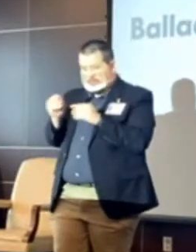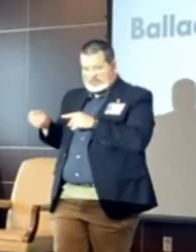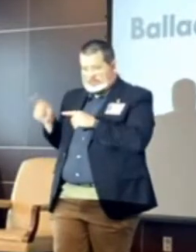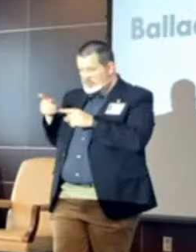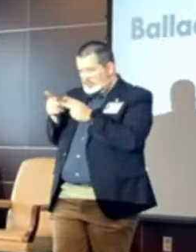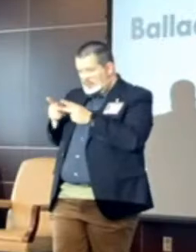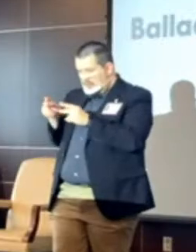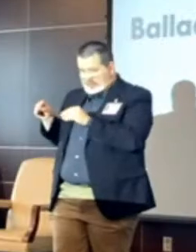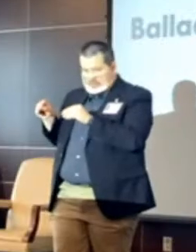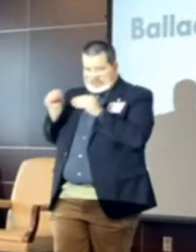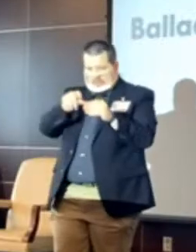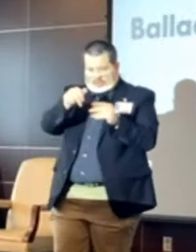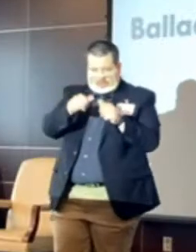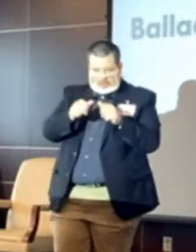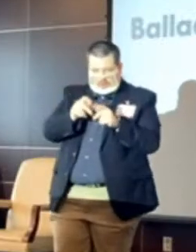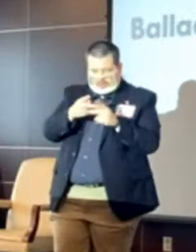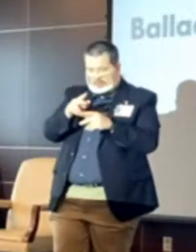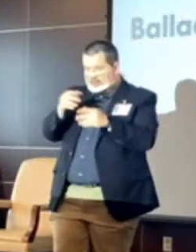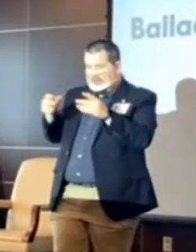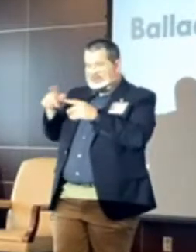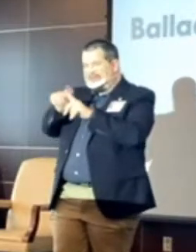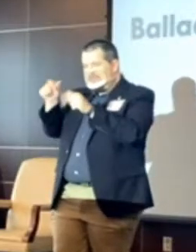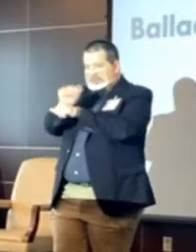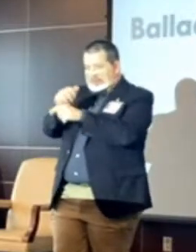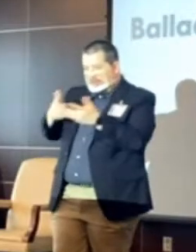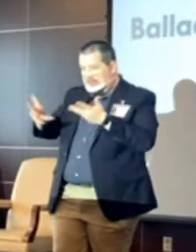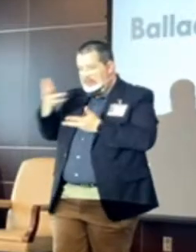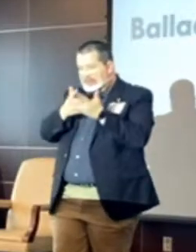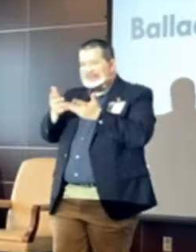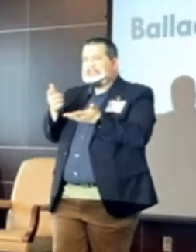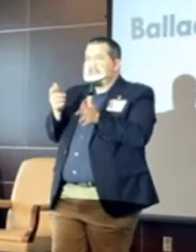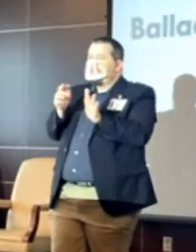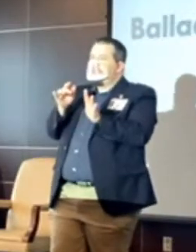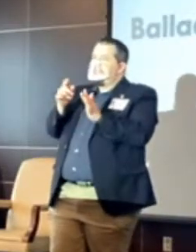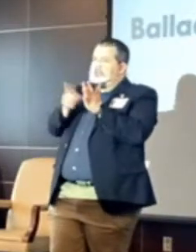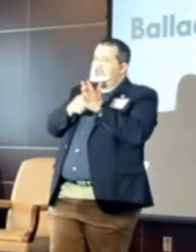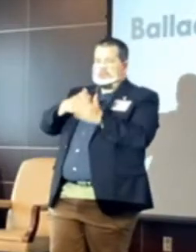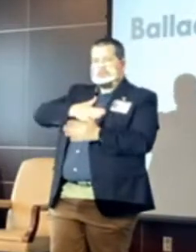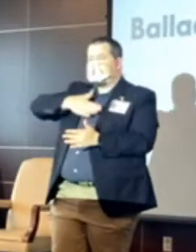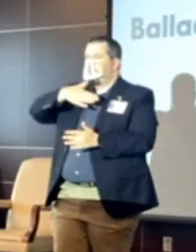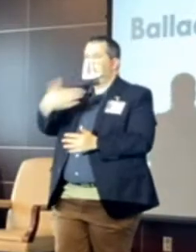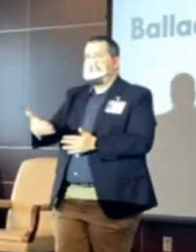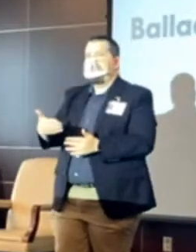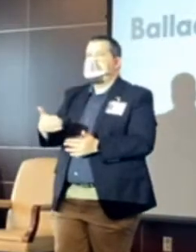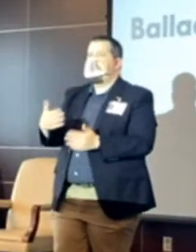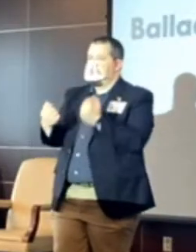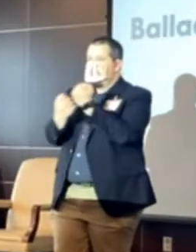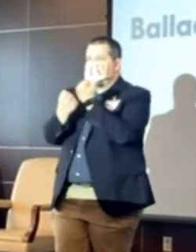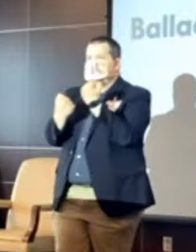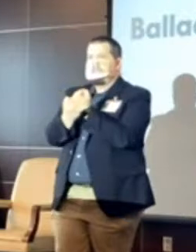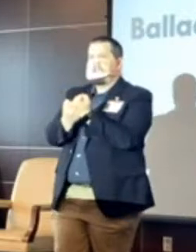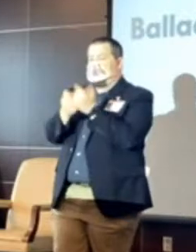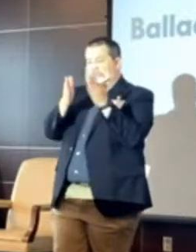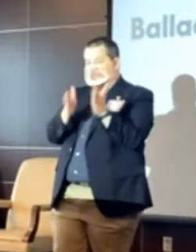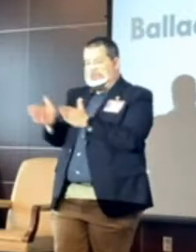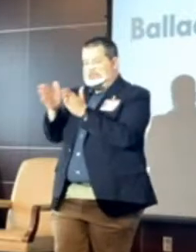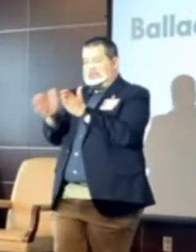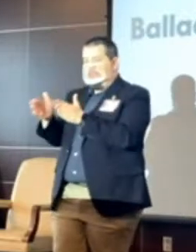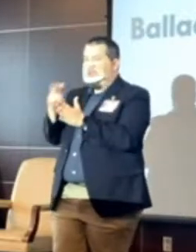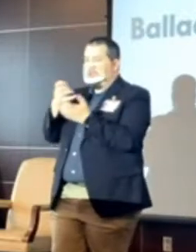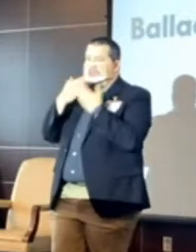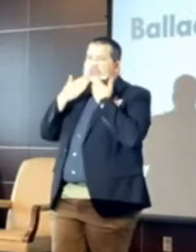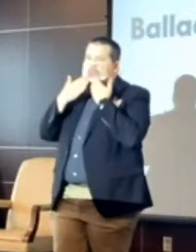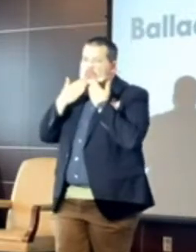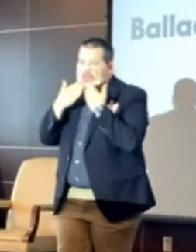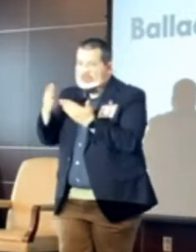one area of the hospital to another to help do that, but oftentimes they do that. They're very supportive of the plans that we have made, and I just want